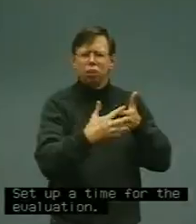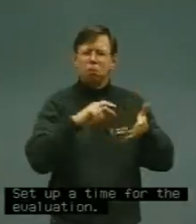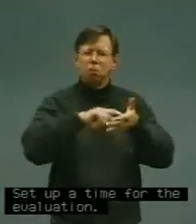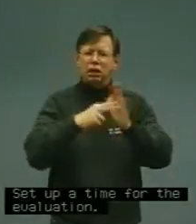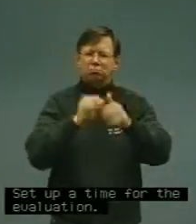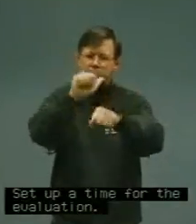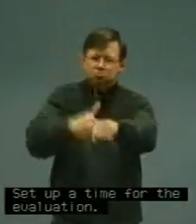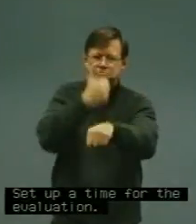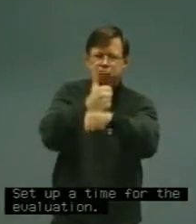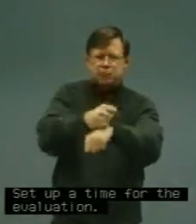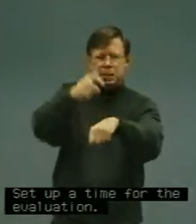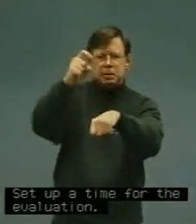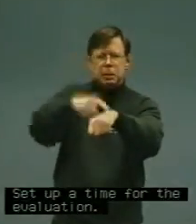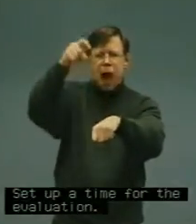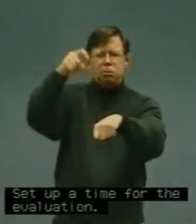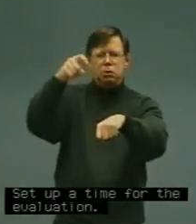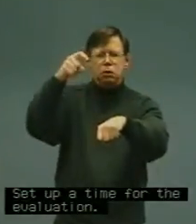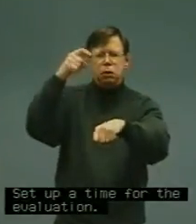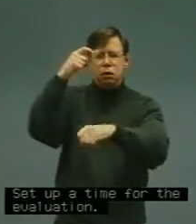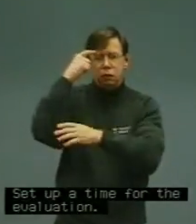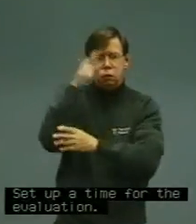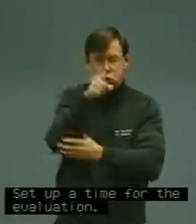Set up a time for the evaluation.